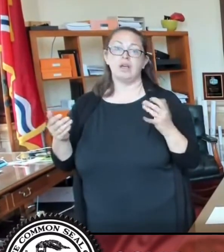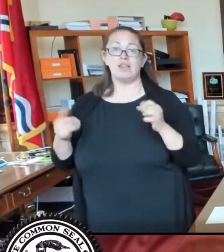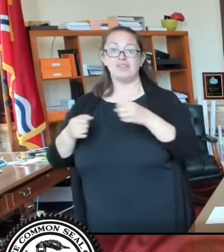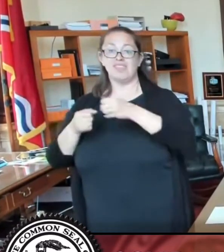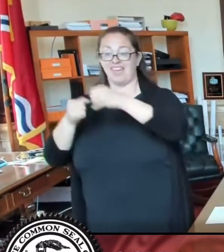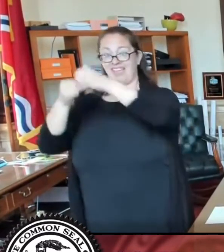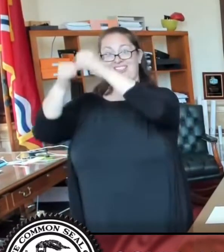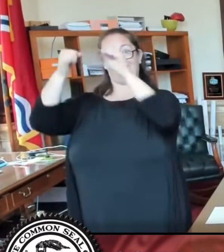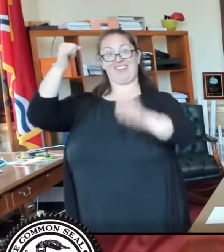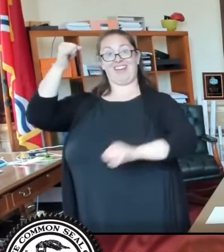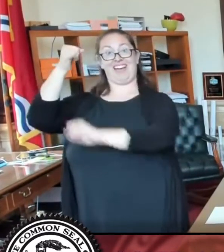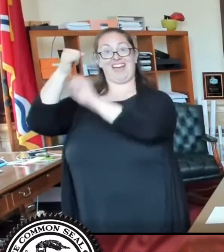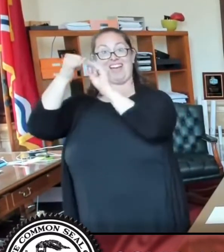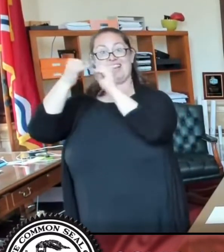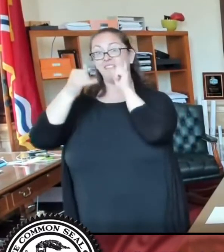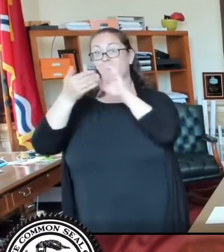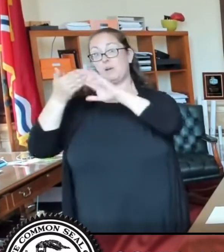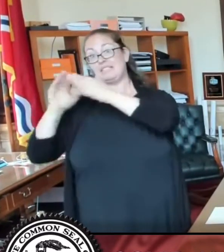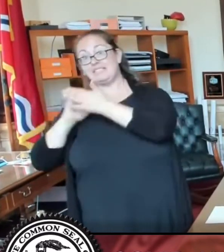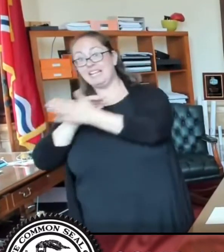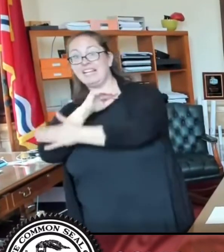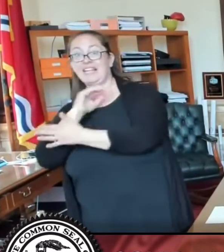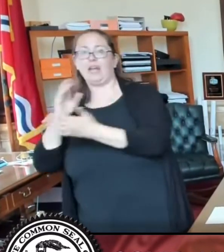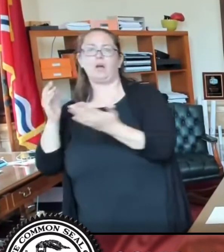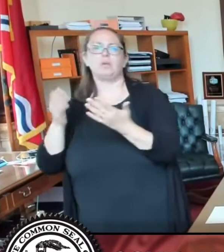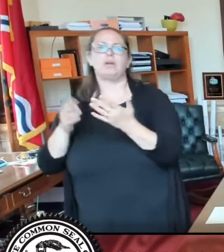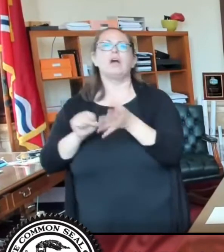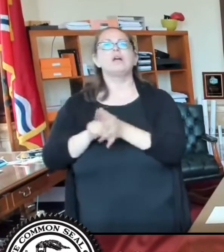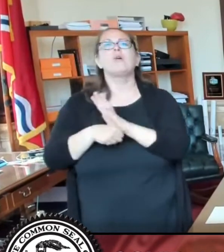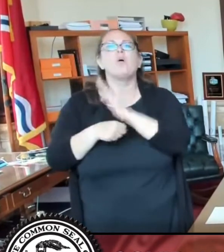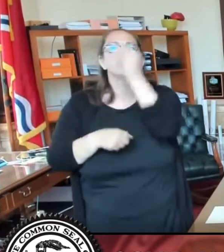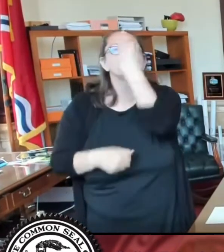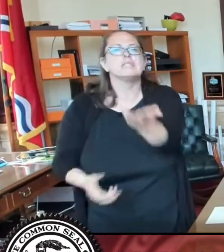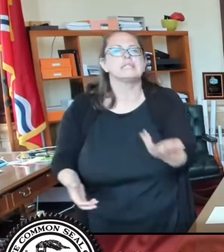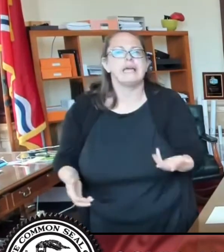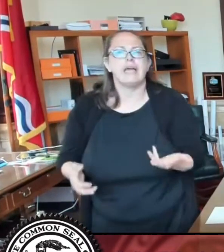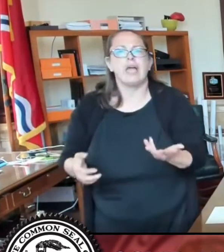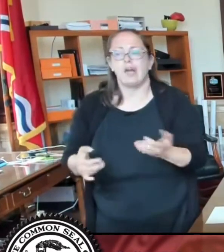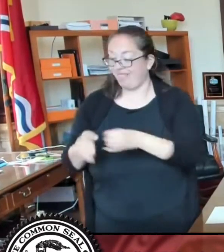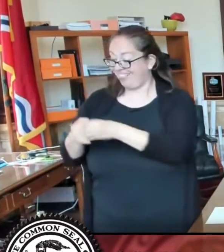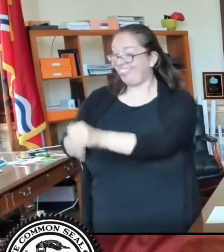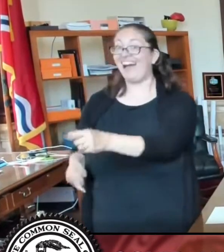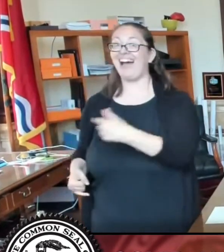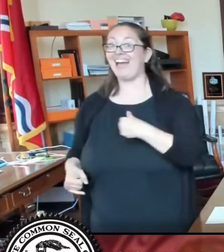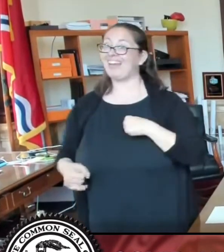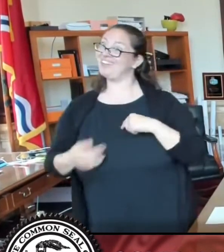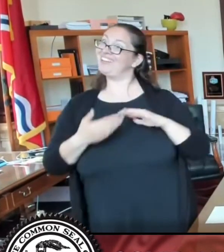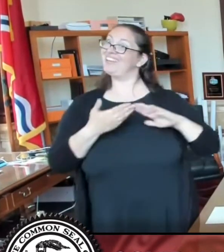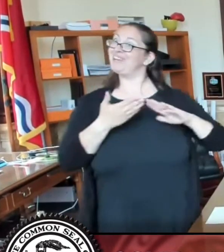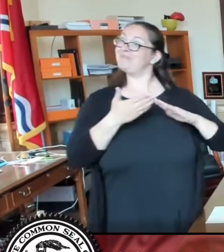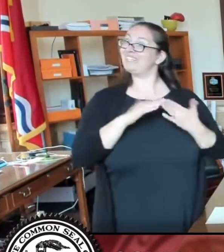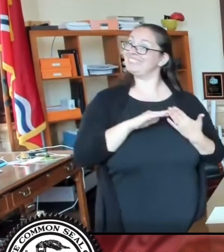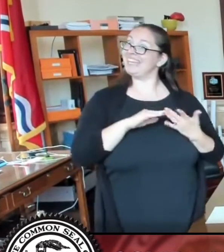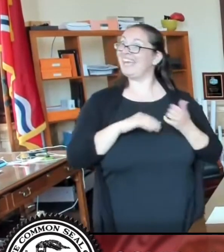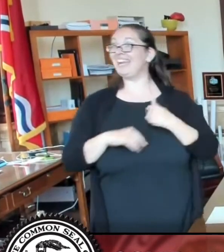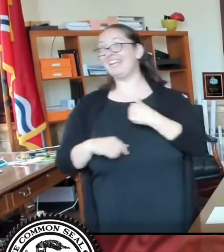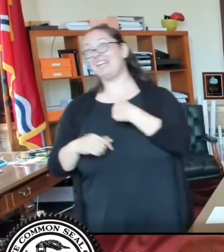this disease doesn't know anything different from the city-county line. So it's important that we're all in sync on that. And we do